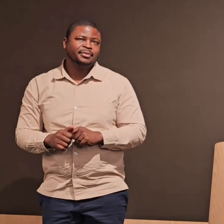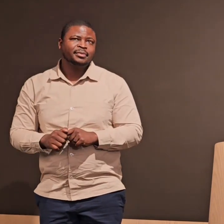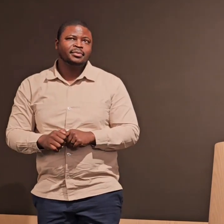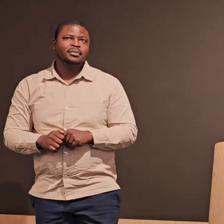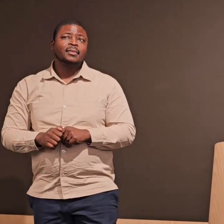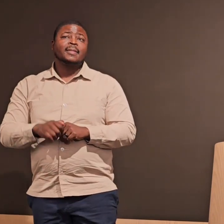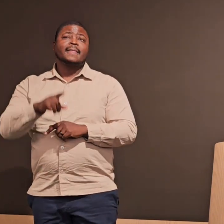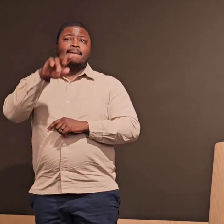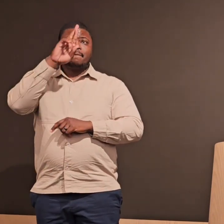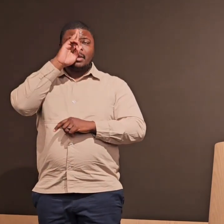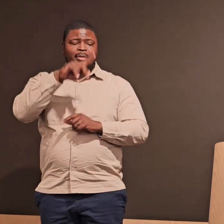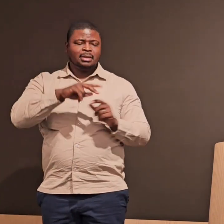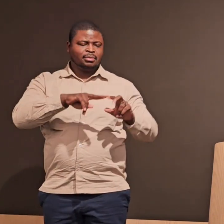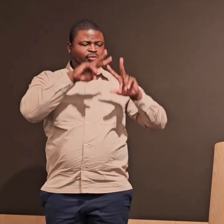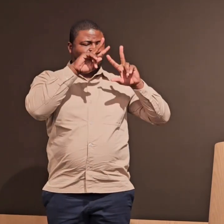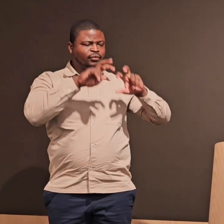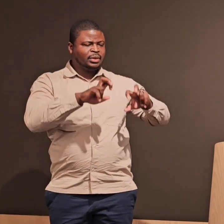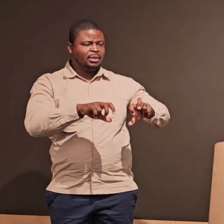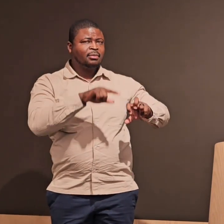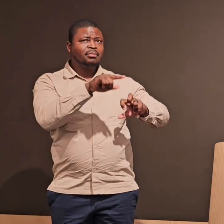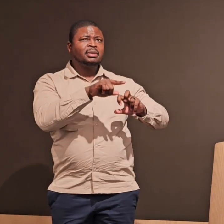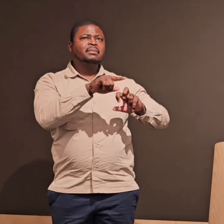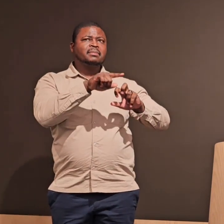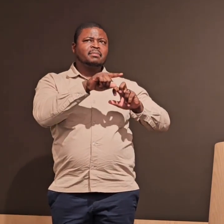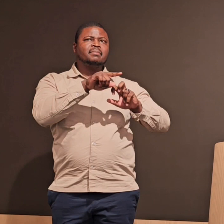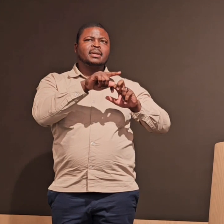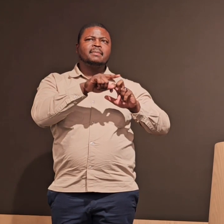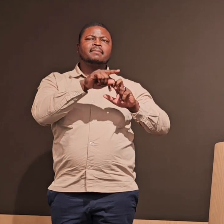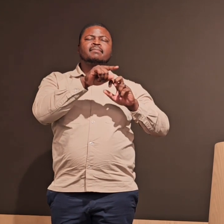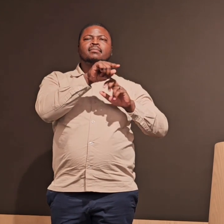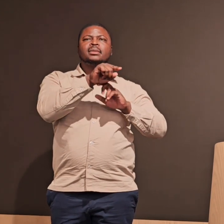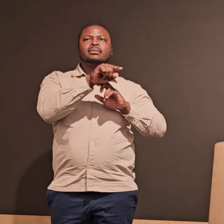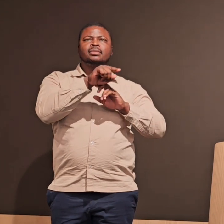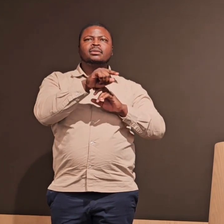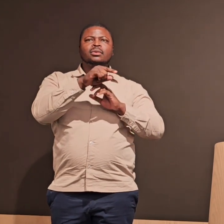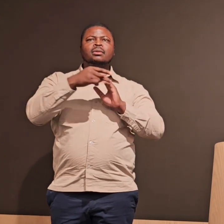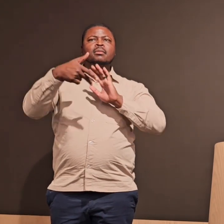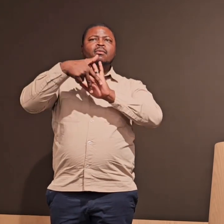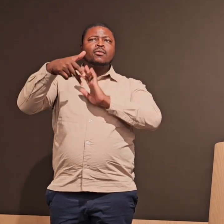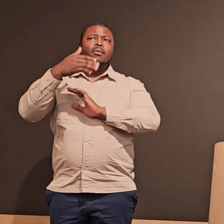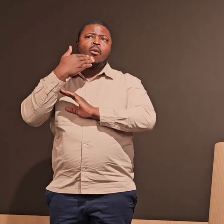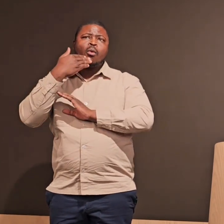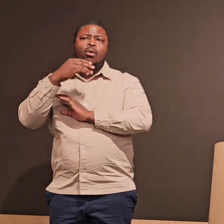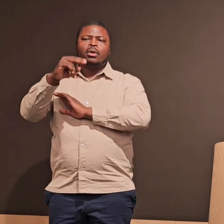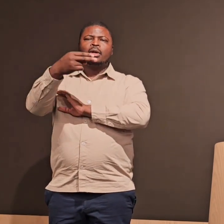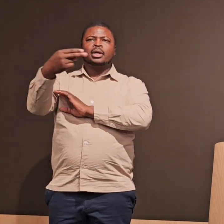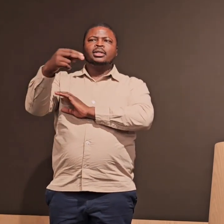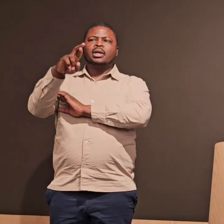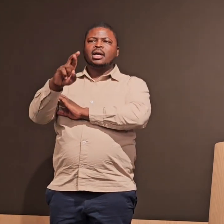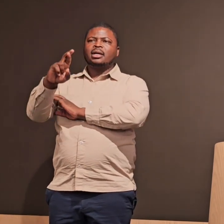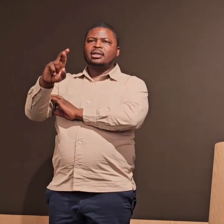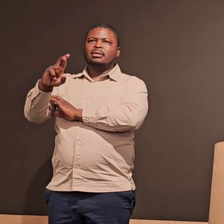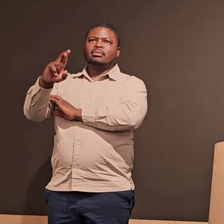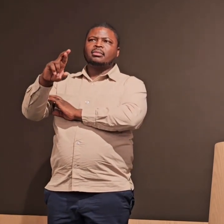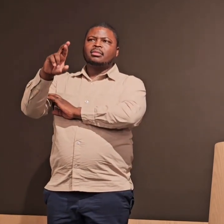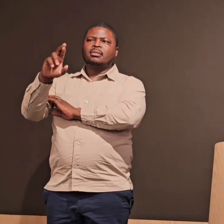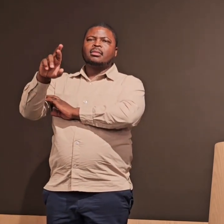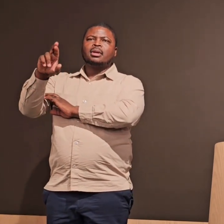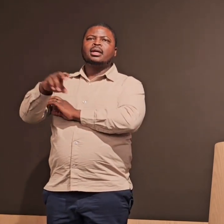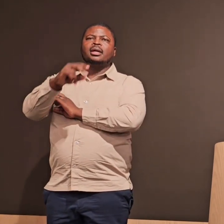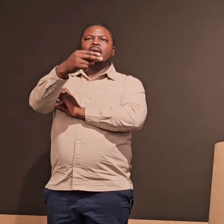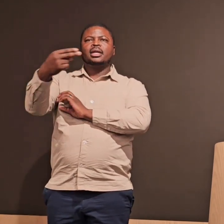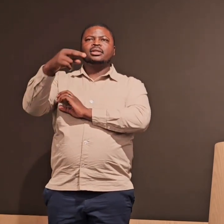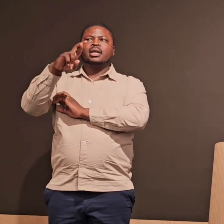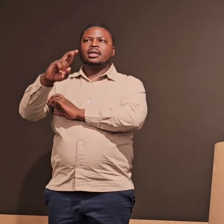the survey was commissioned to the HSRC as indicated with the funding from the Department